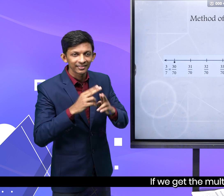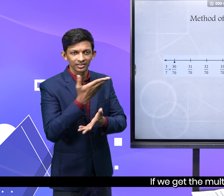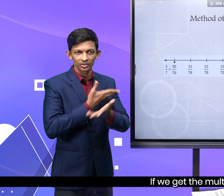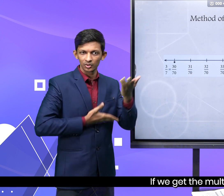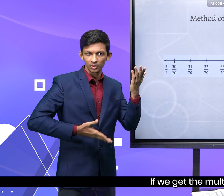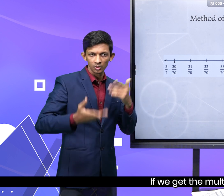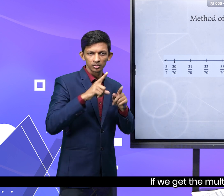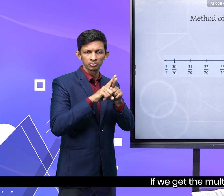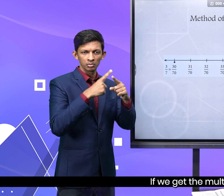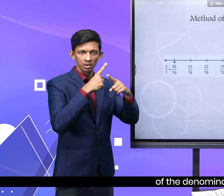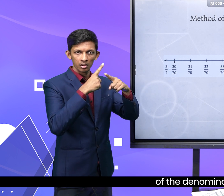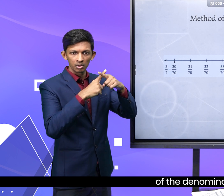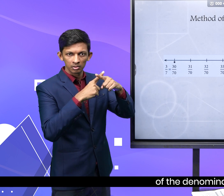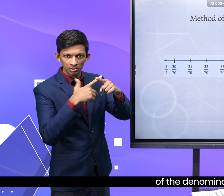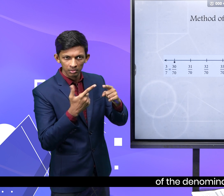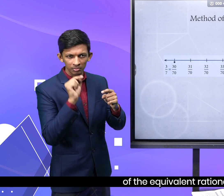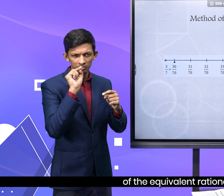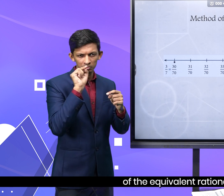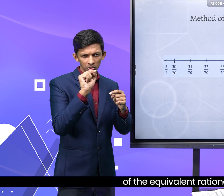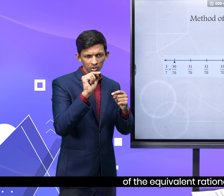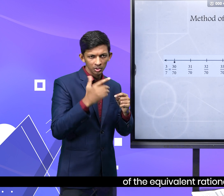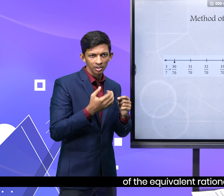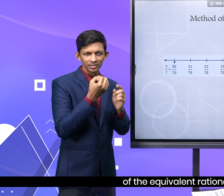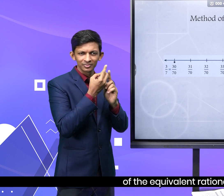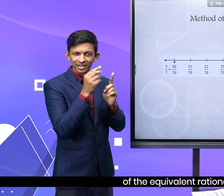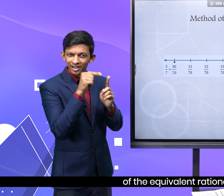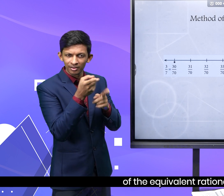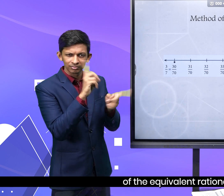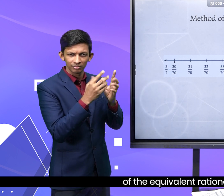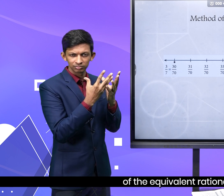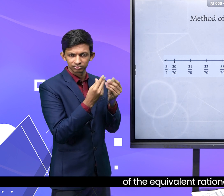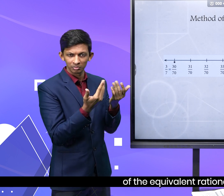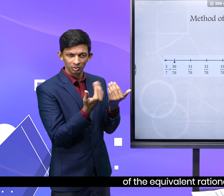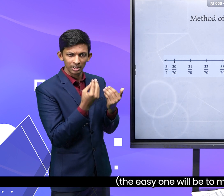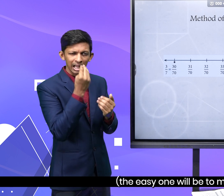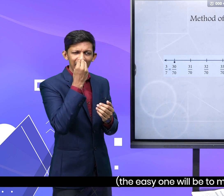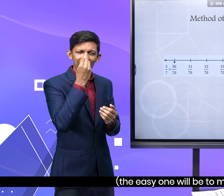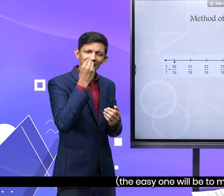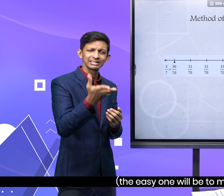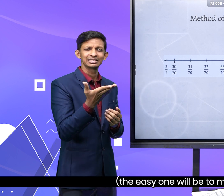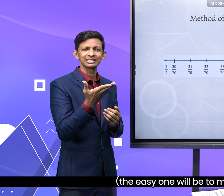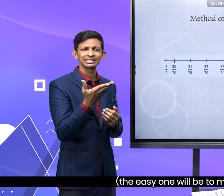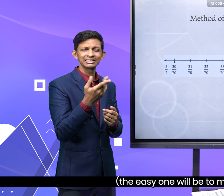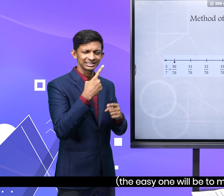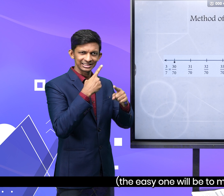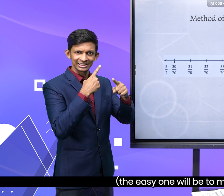If we get the multiples of the denominator of the equivalent rational numbers, the easy one will be to multiply by